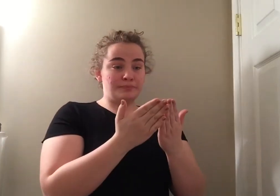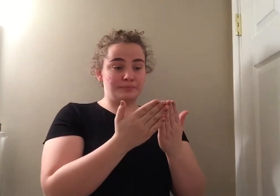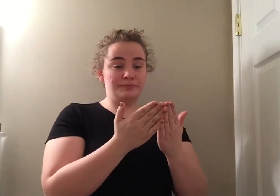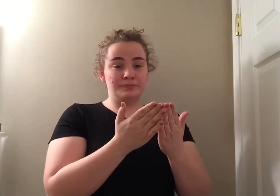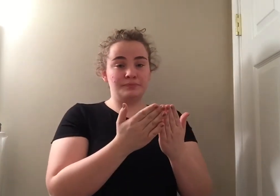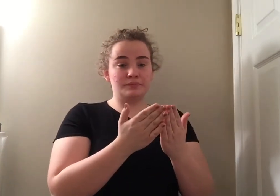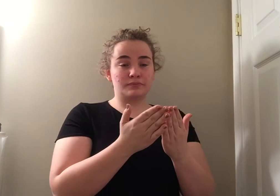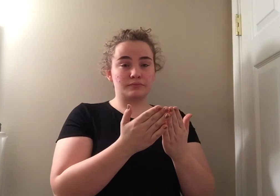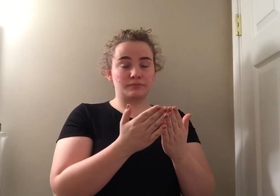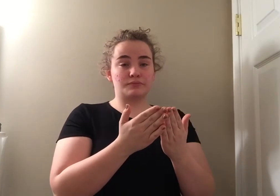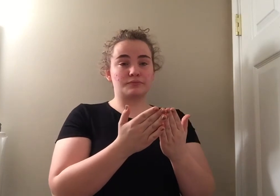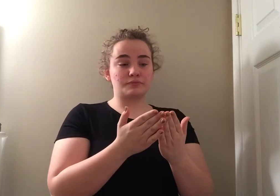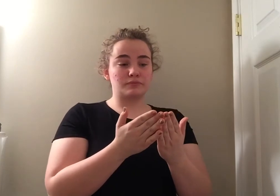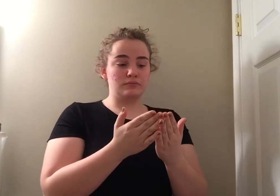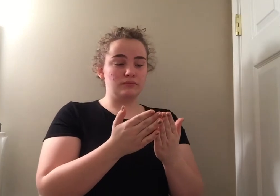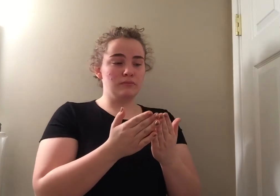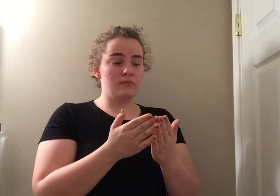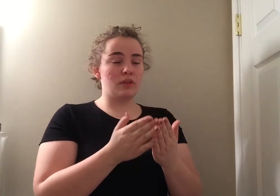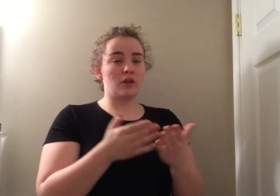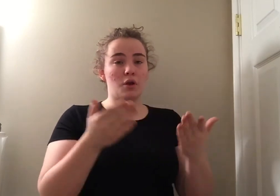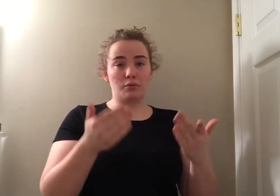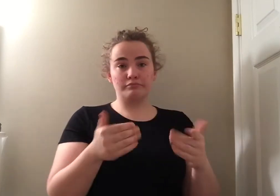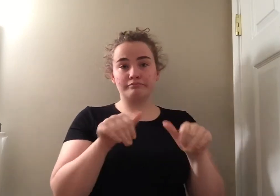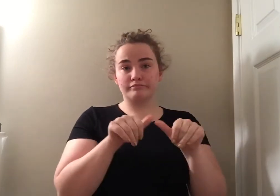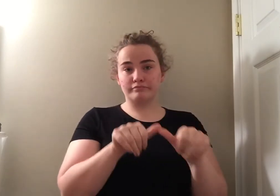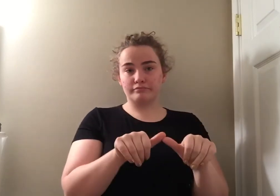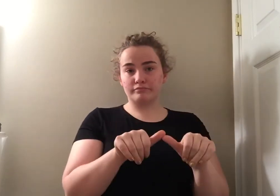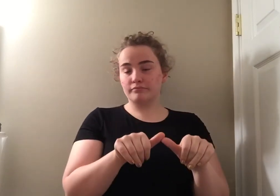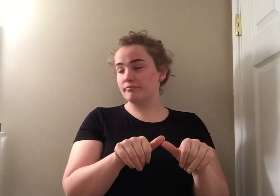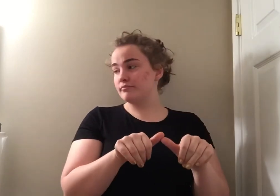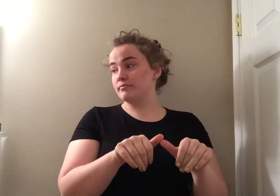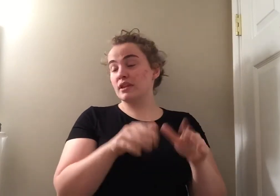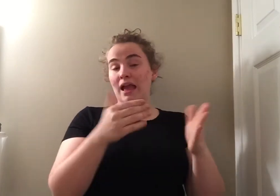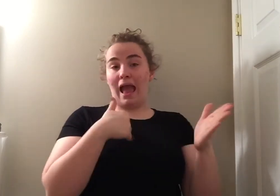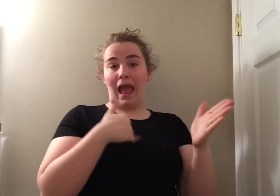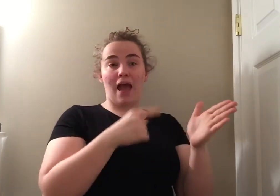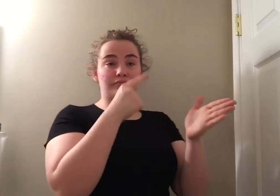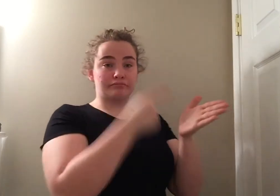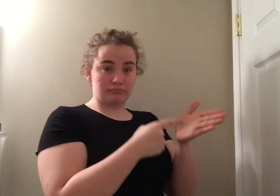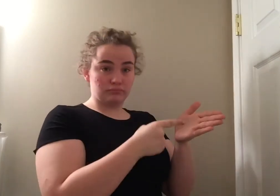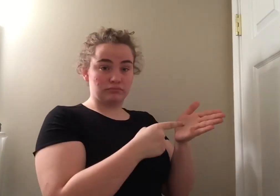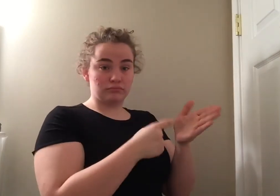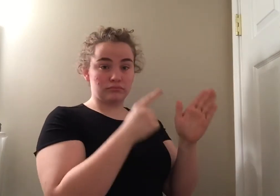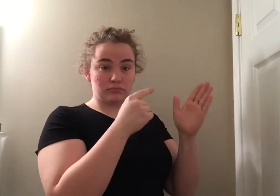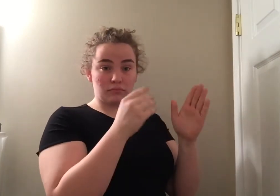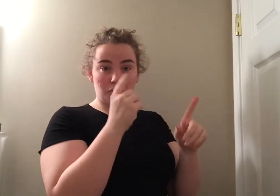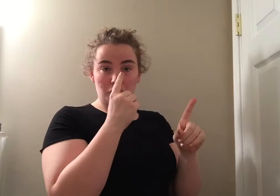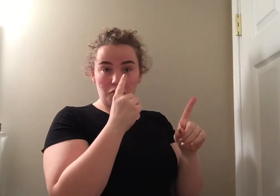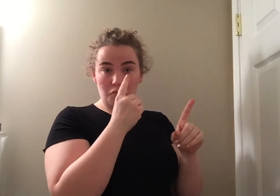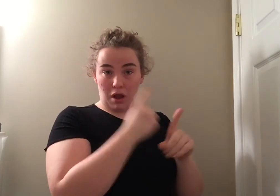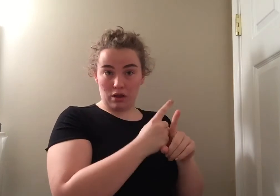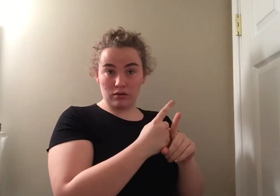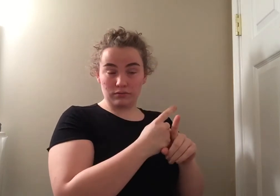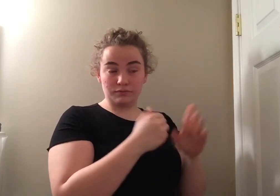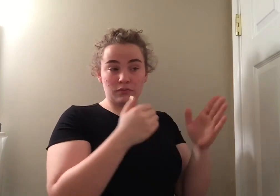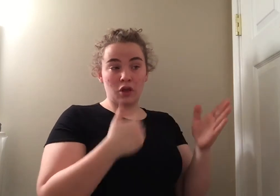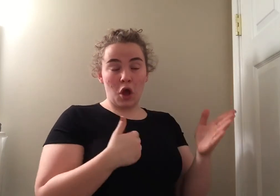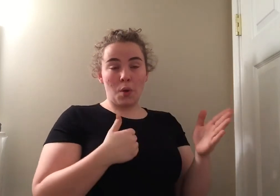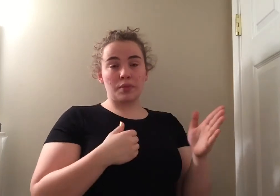This is how this is going to work, right? So we all have this part, right? Yeah. So the way this graphic organizer works is that you just need